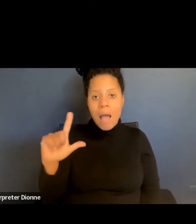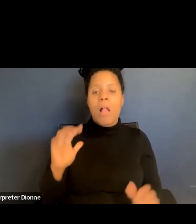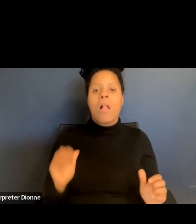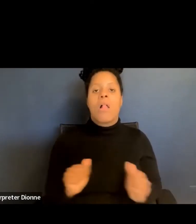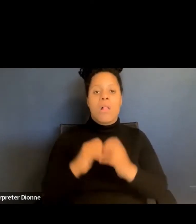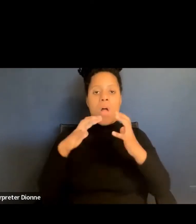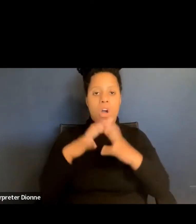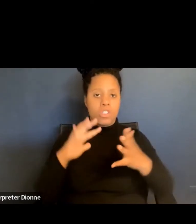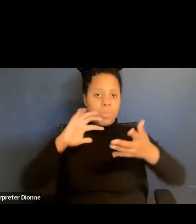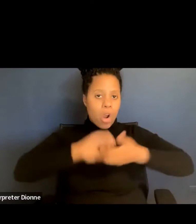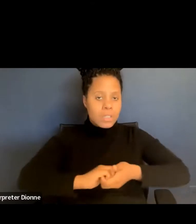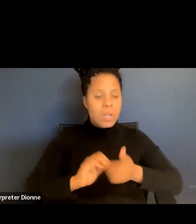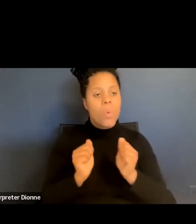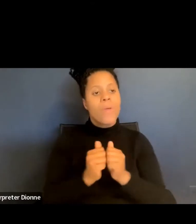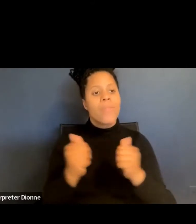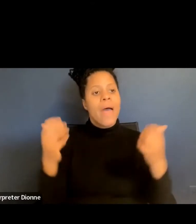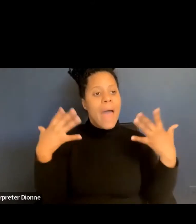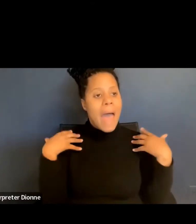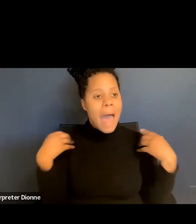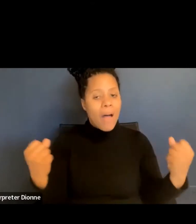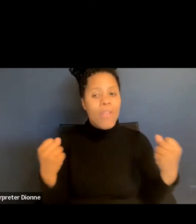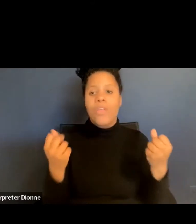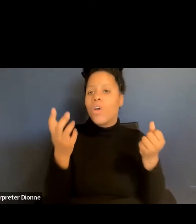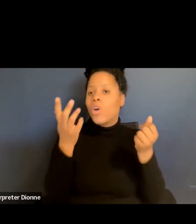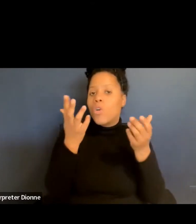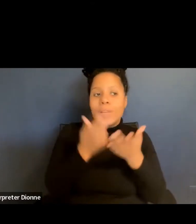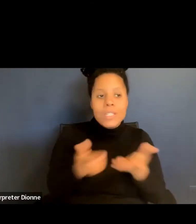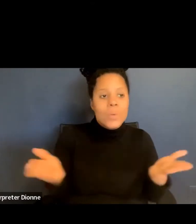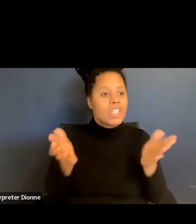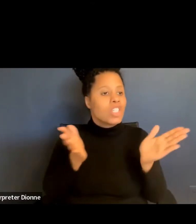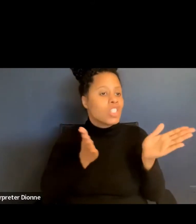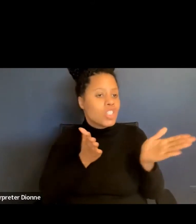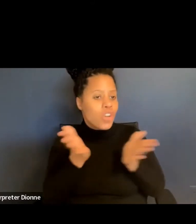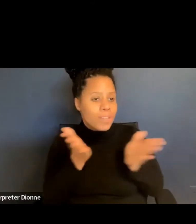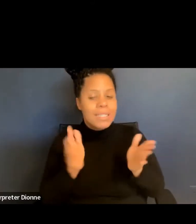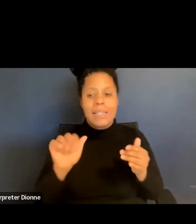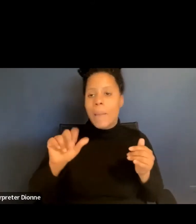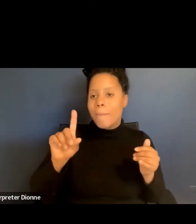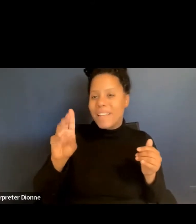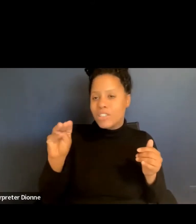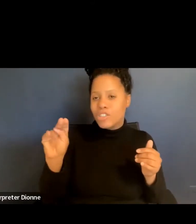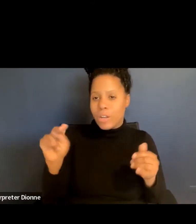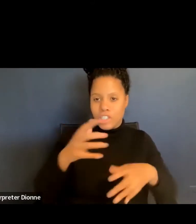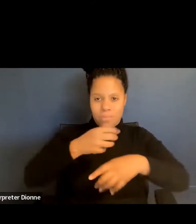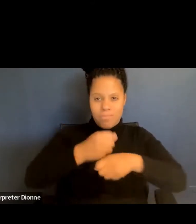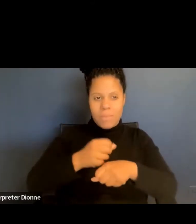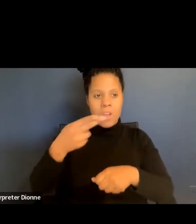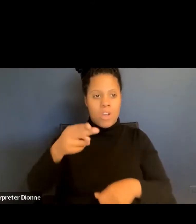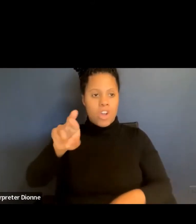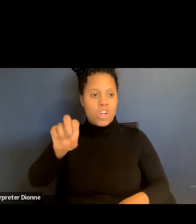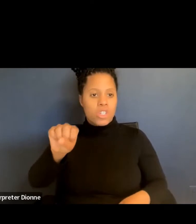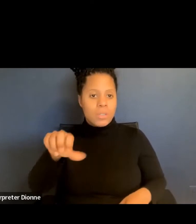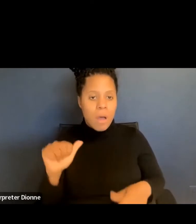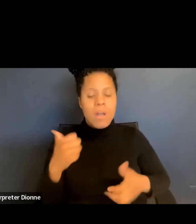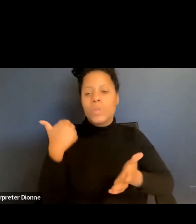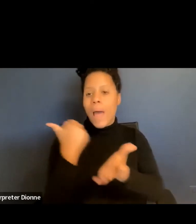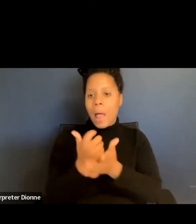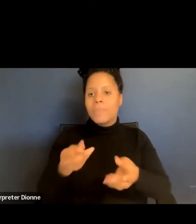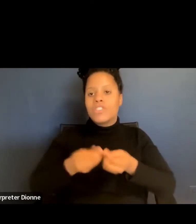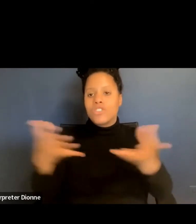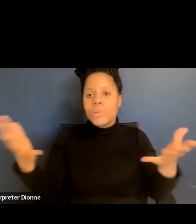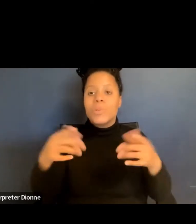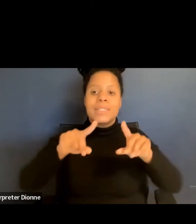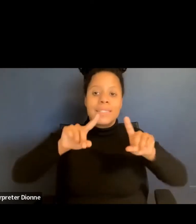Health Resources and Services Administration, HRSA, to help distribute tests and masks to